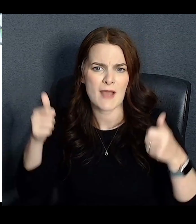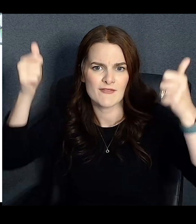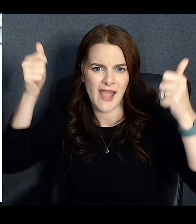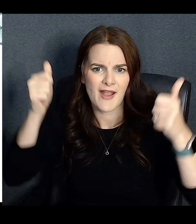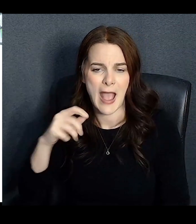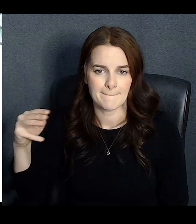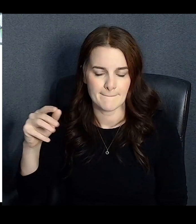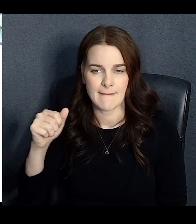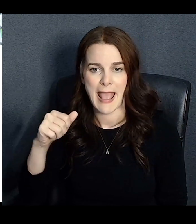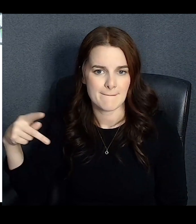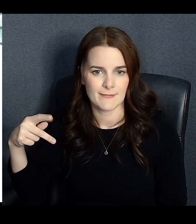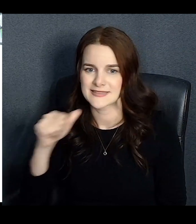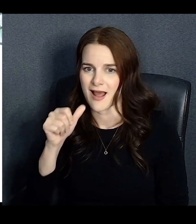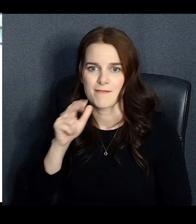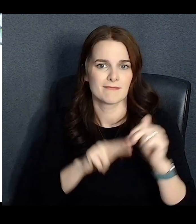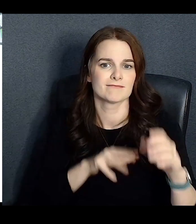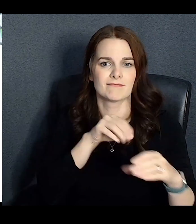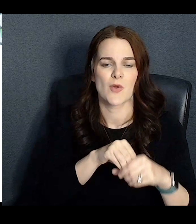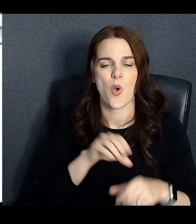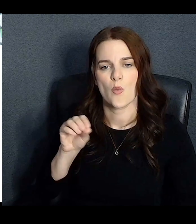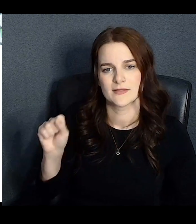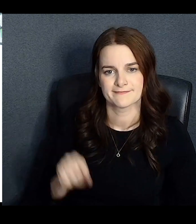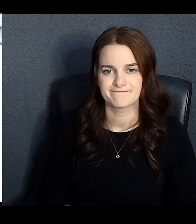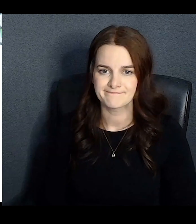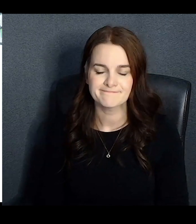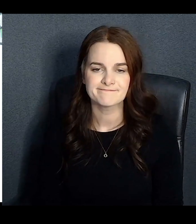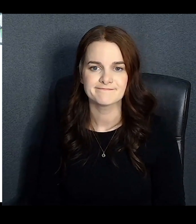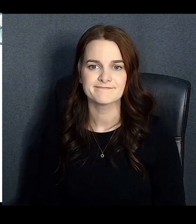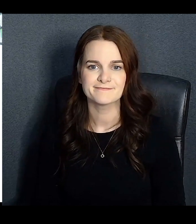not built into the operating system.